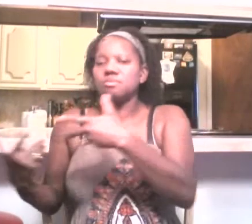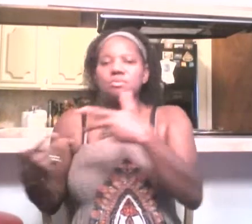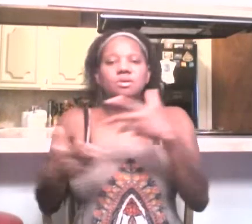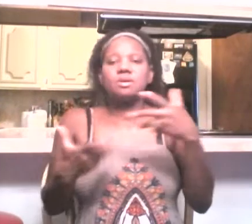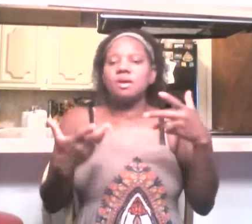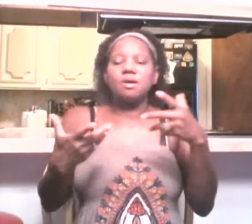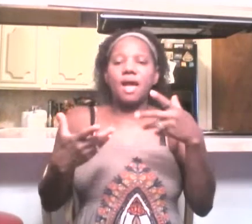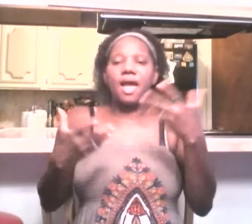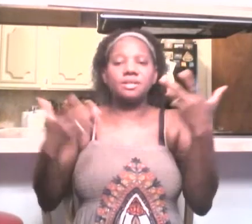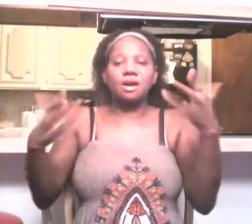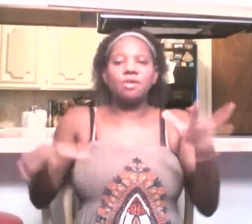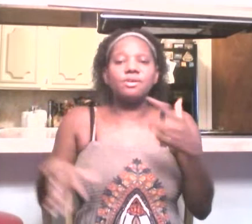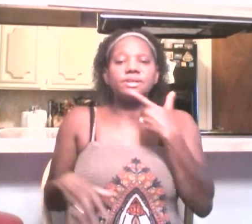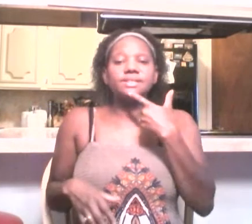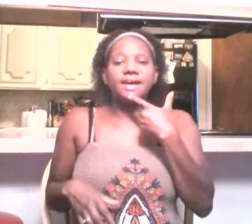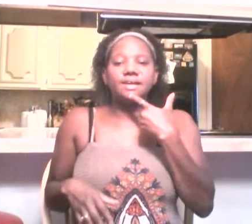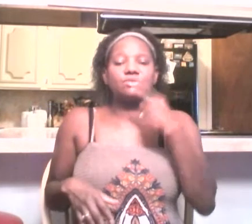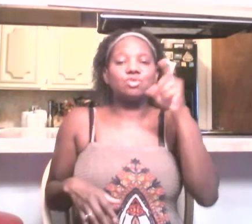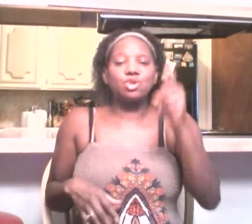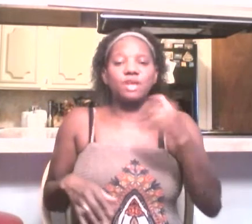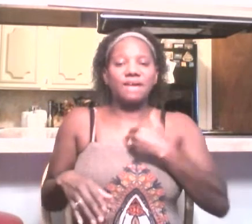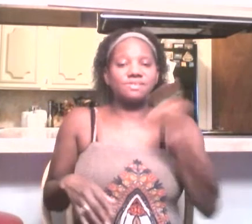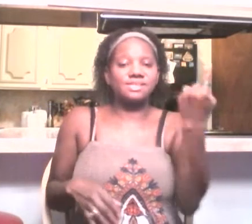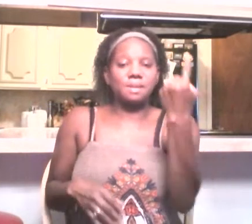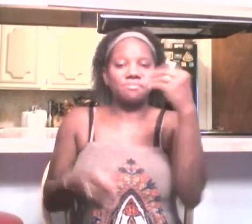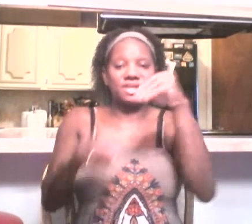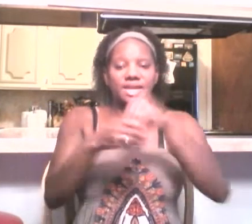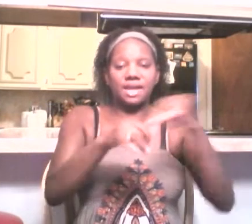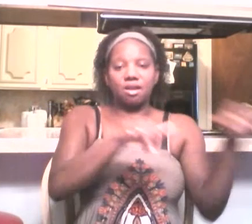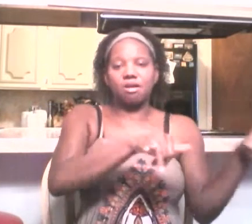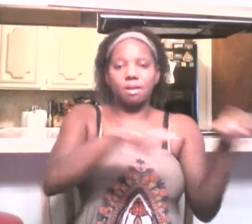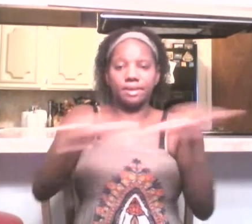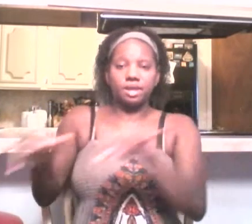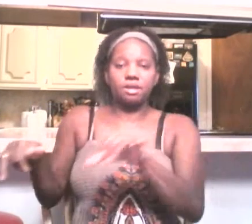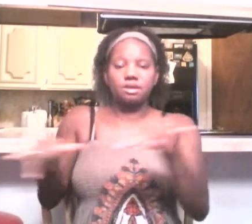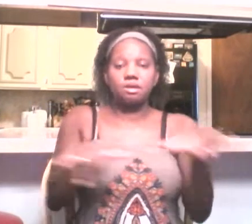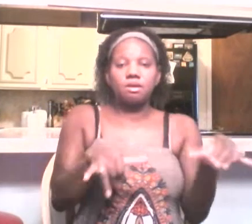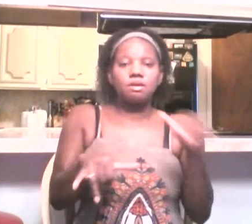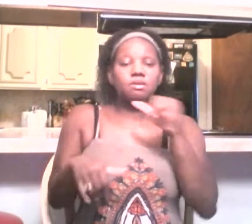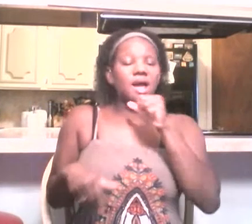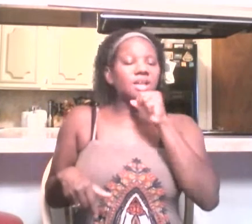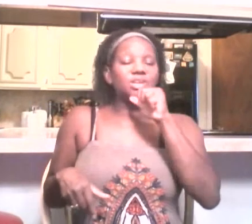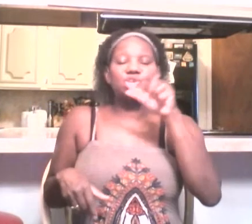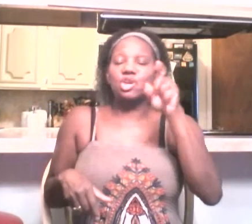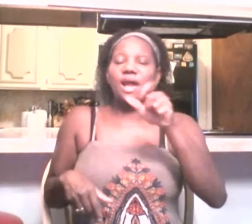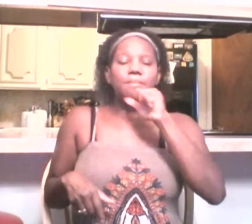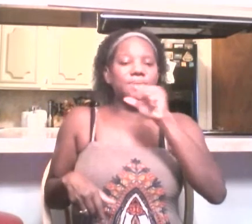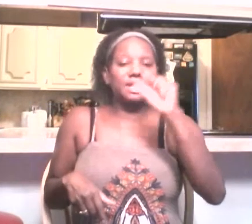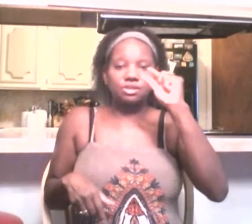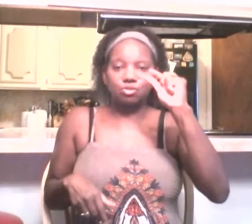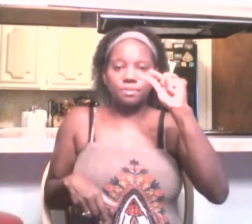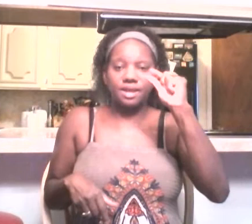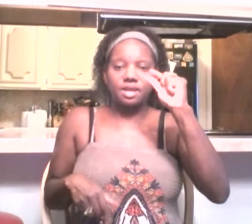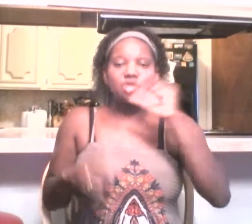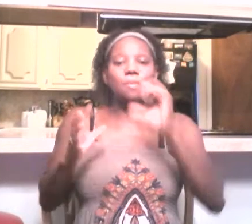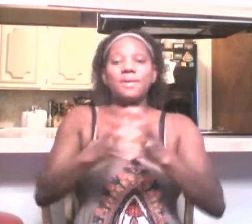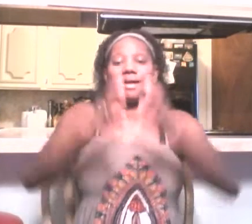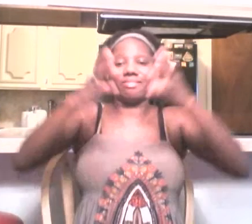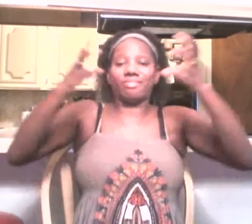As I already said, you should have something in common. And it should not be a little bit. It should be a